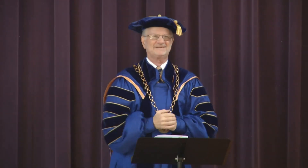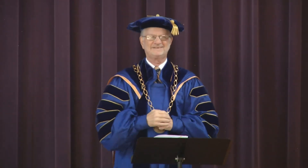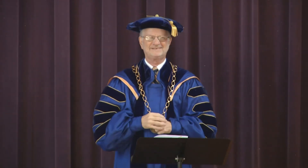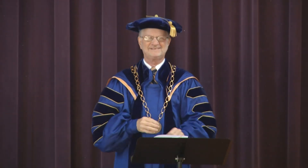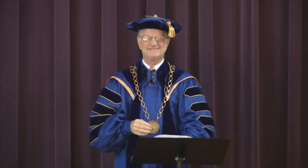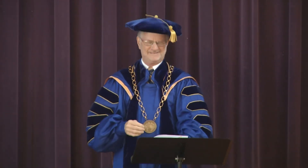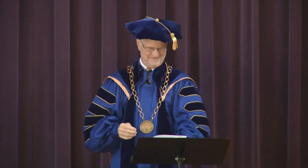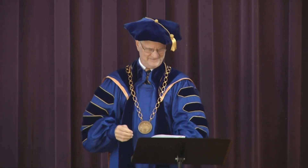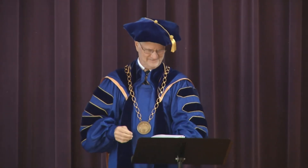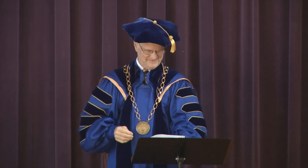Greetings to everyone.